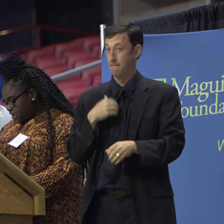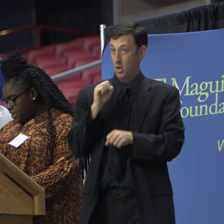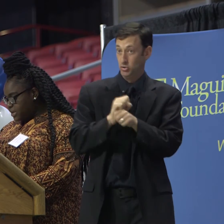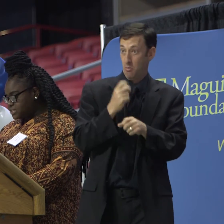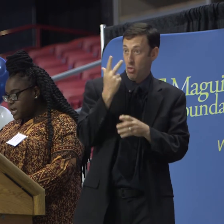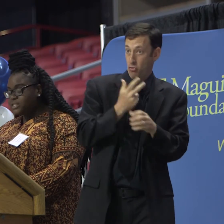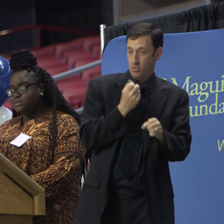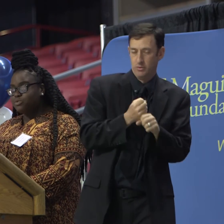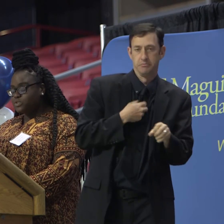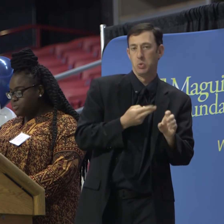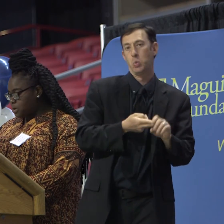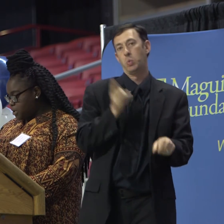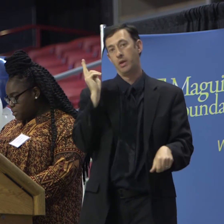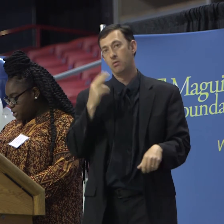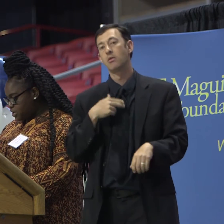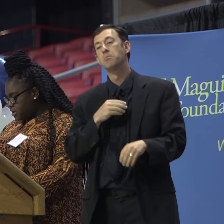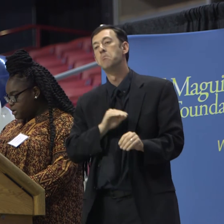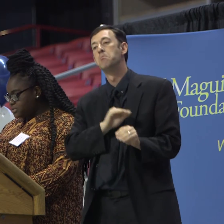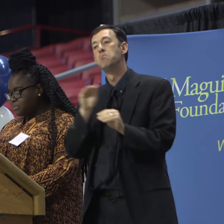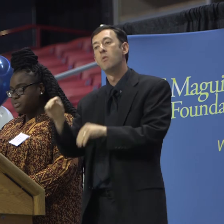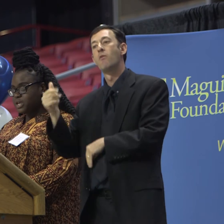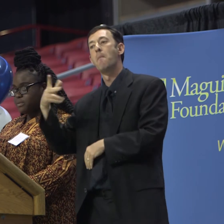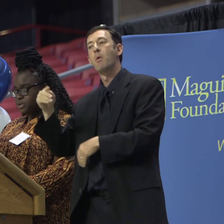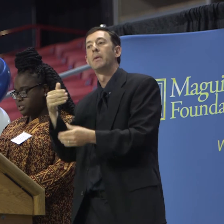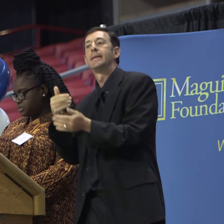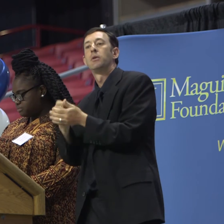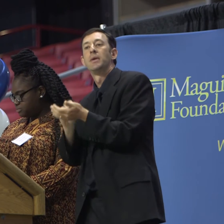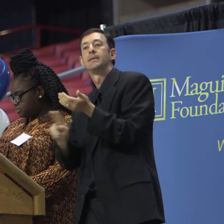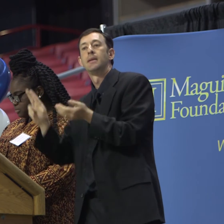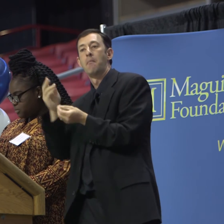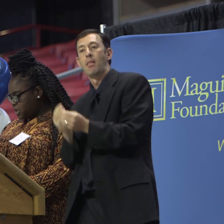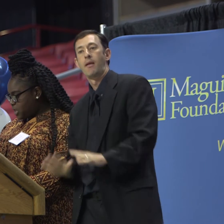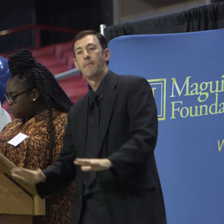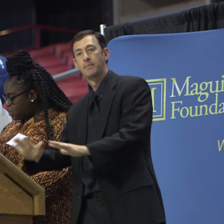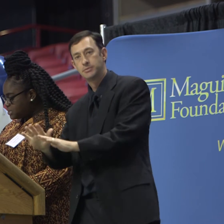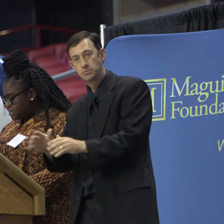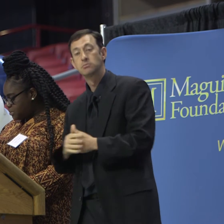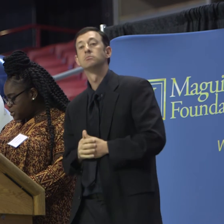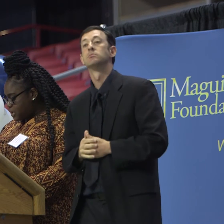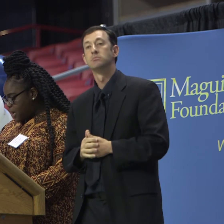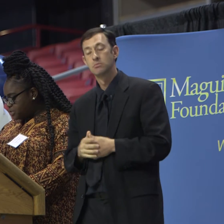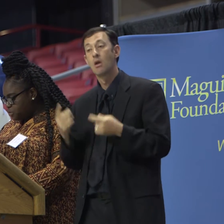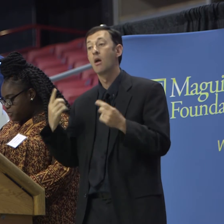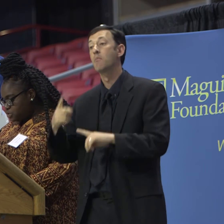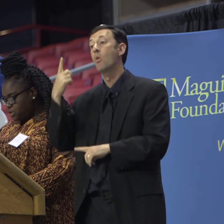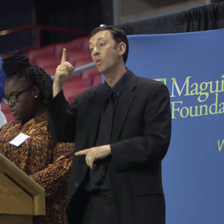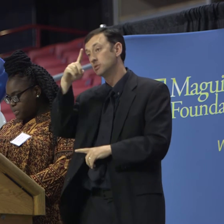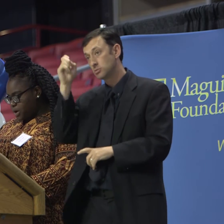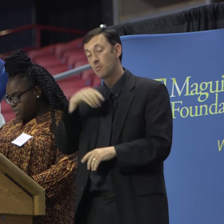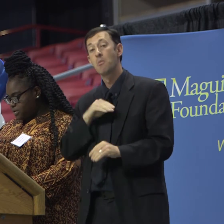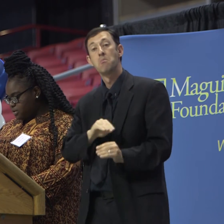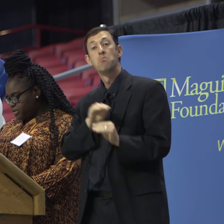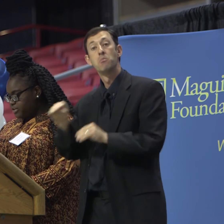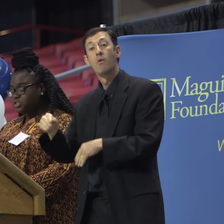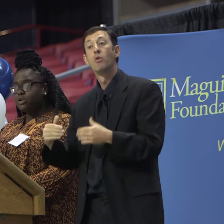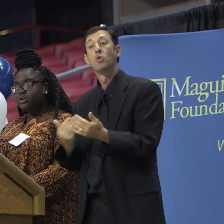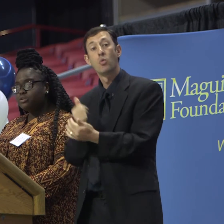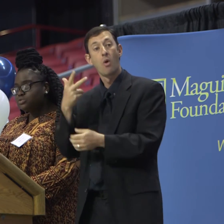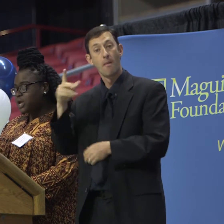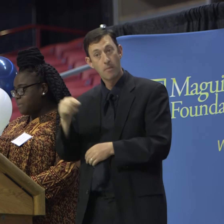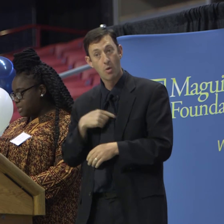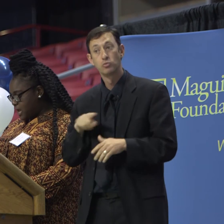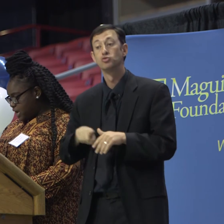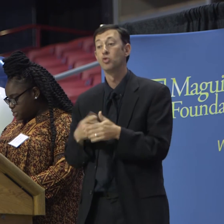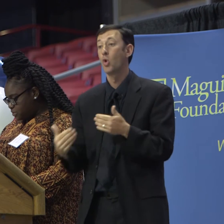years, and I decided to move into an apartment near Temple's campus. And one summer, I was moving to a new apartment, starting